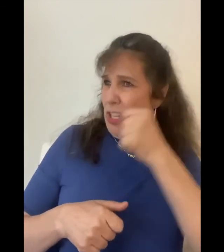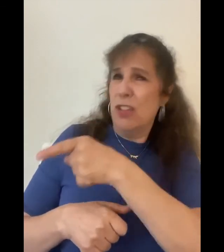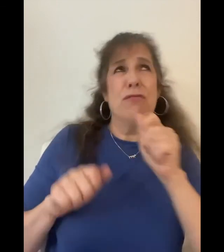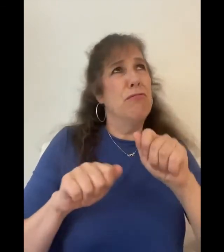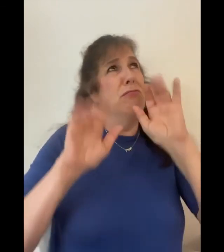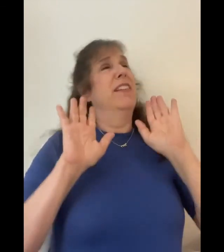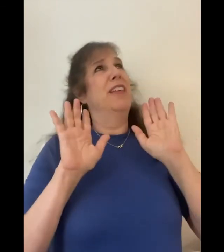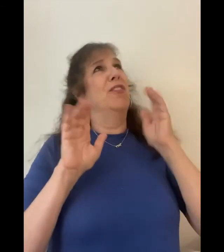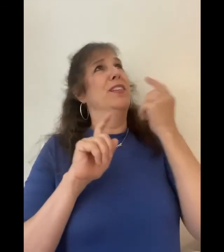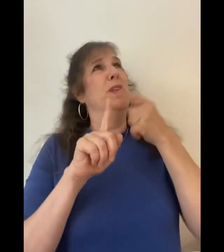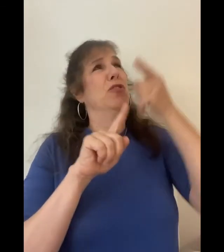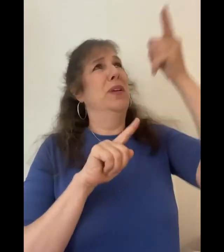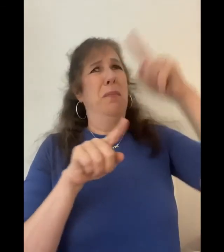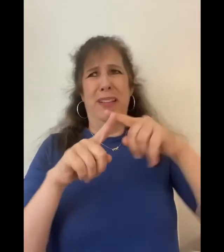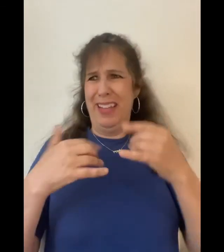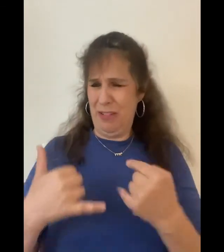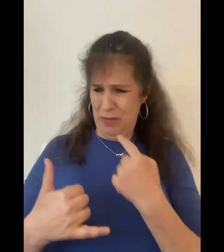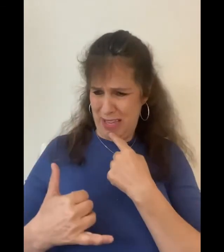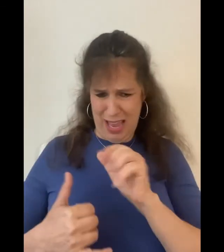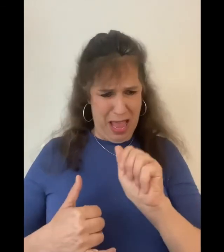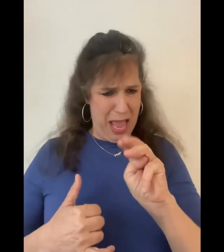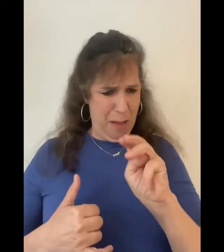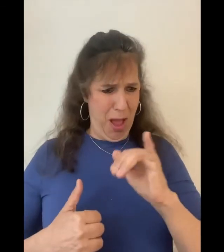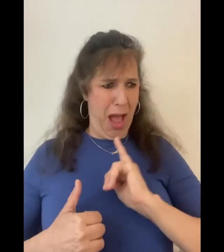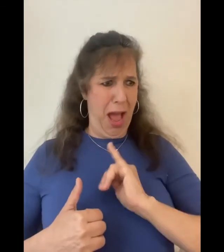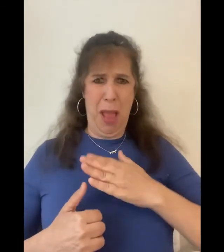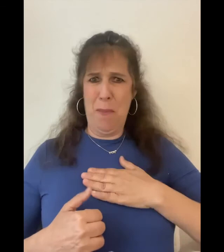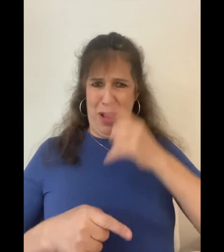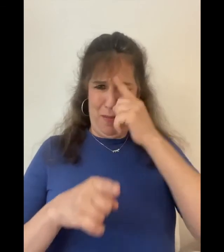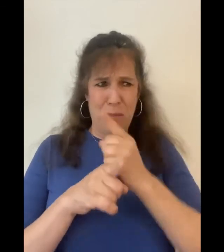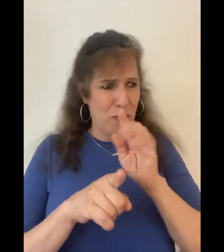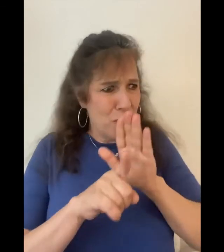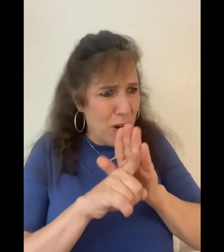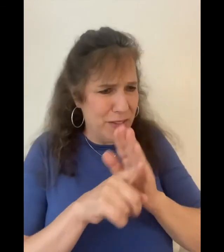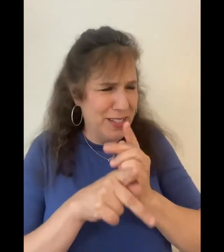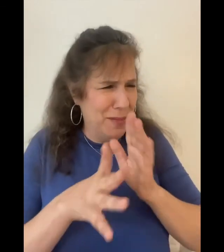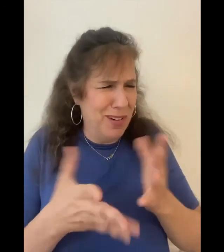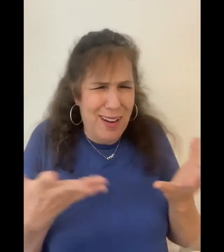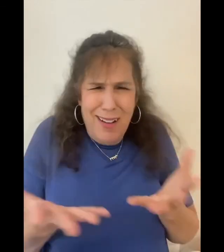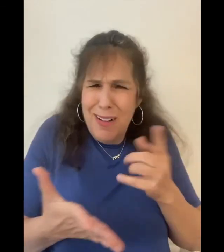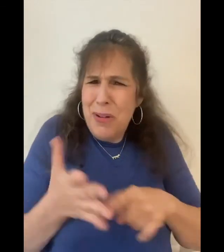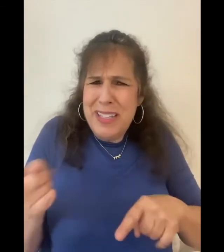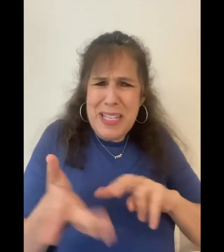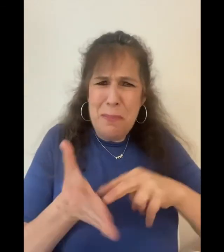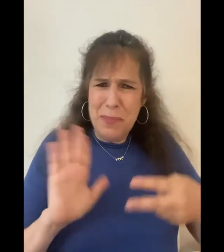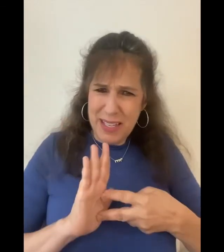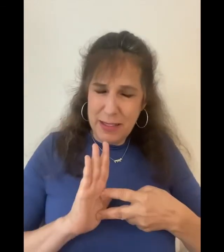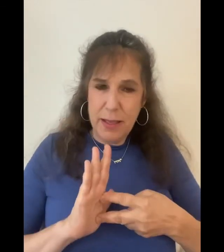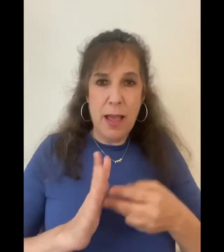it mean even? What does he want to say in that? Perhaps implied in it is even something even more. That another layer